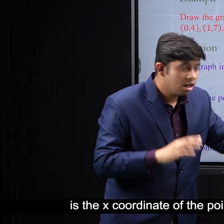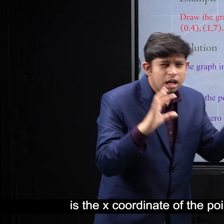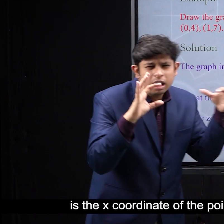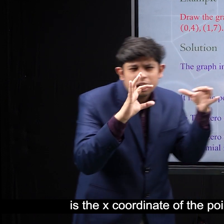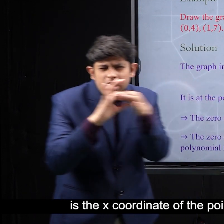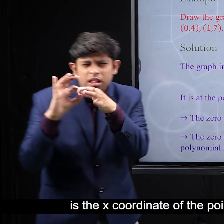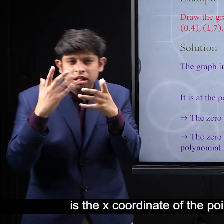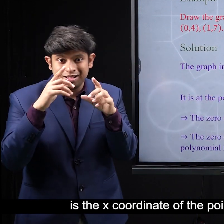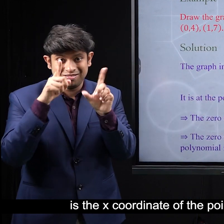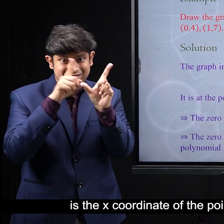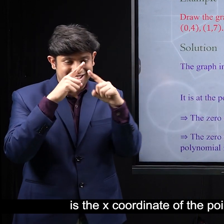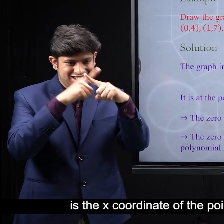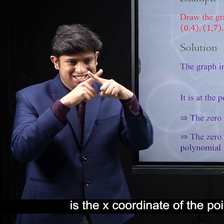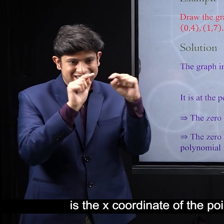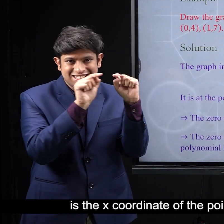axis.